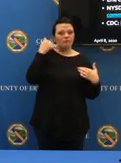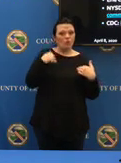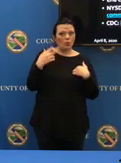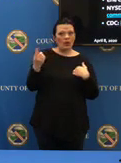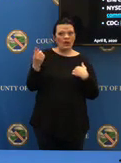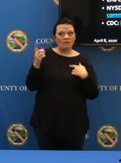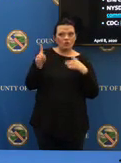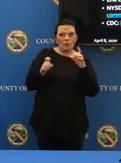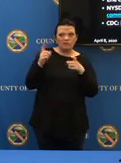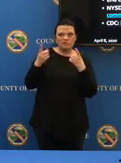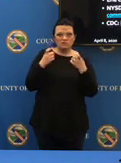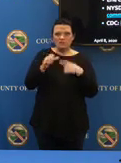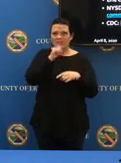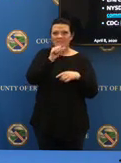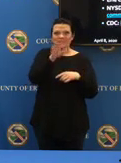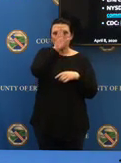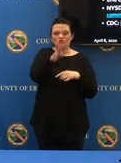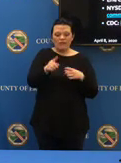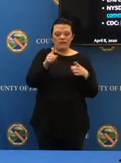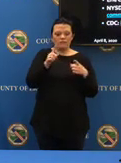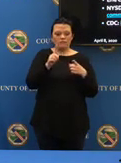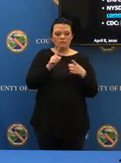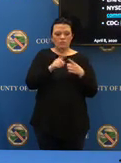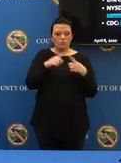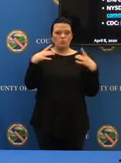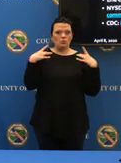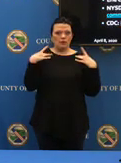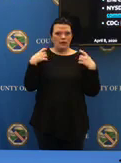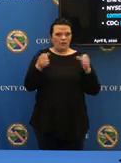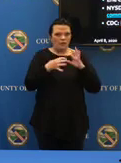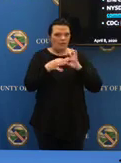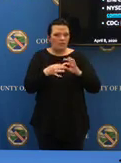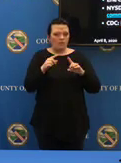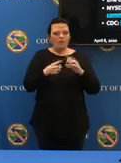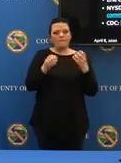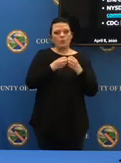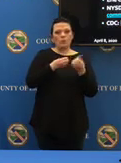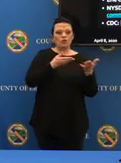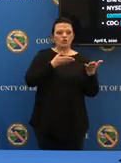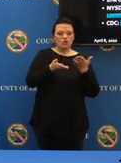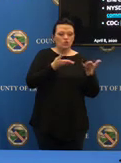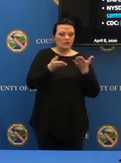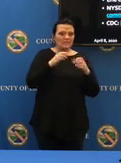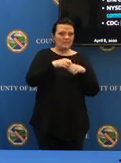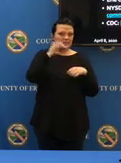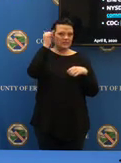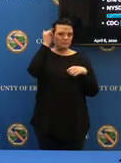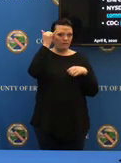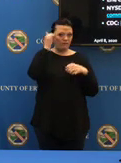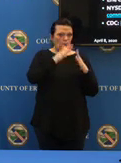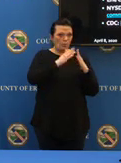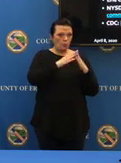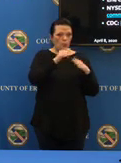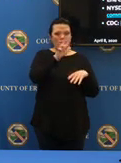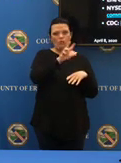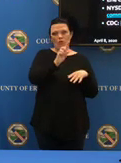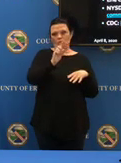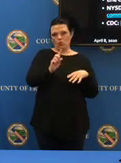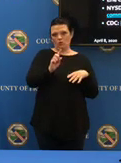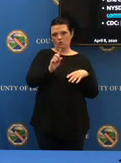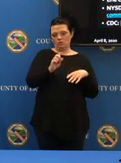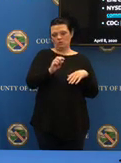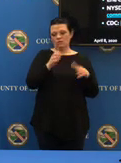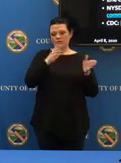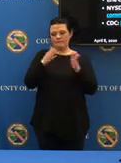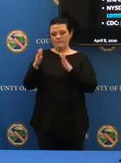question that is not directly related to healthcare, but is more service-oriented in the city of Buffalo, you can call 311. In